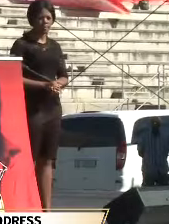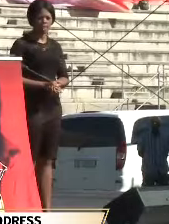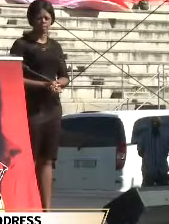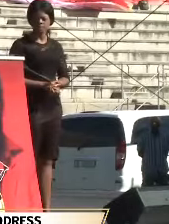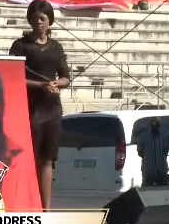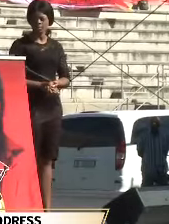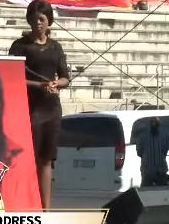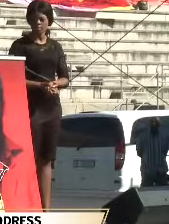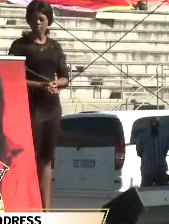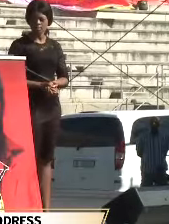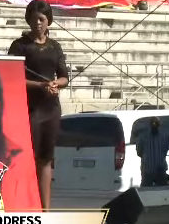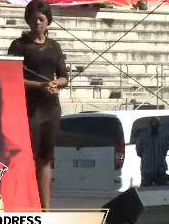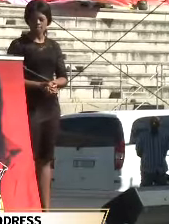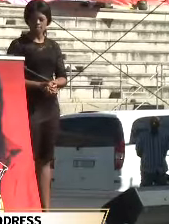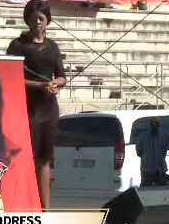thanks